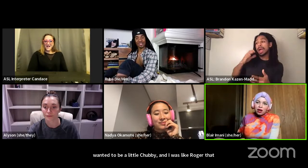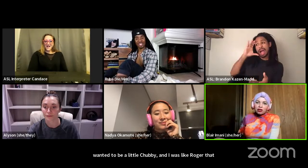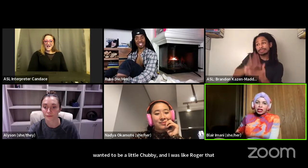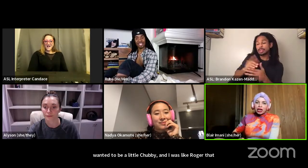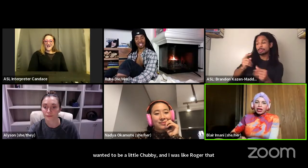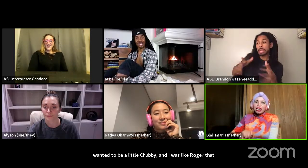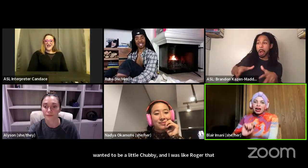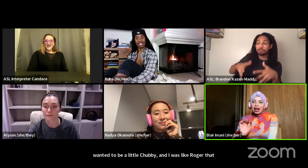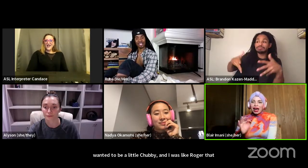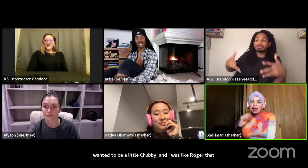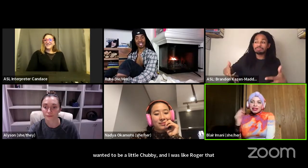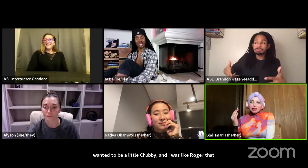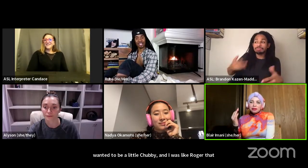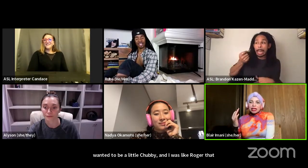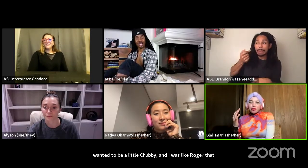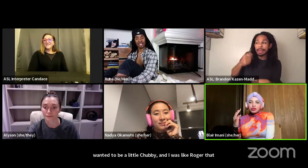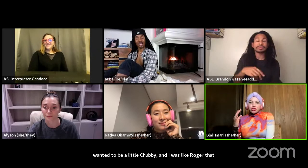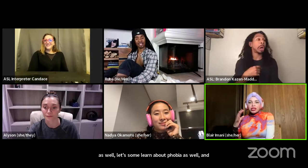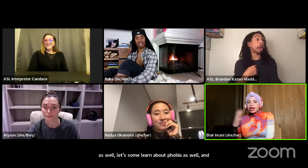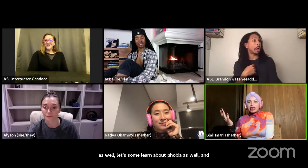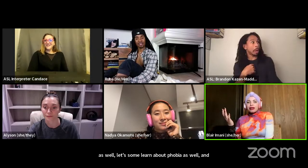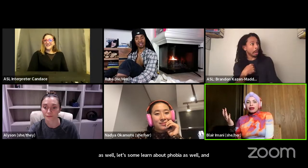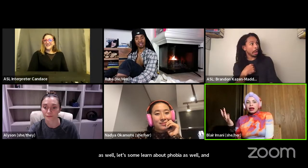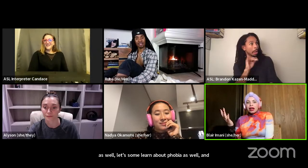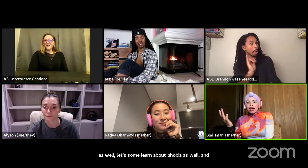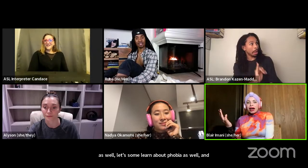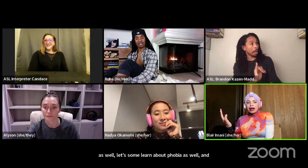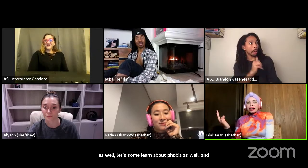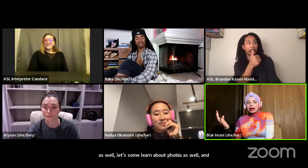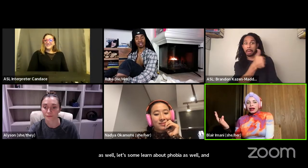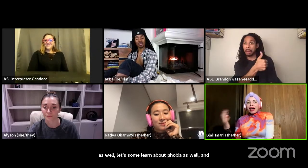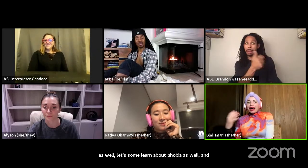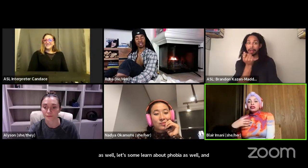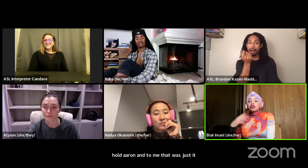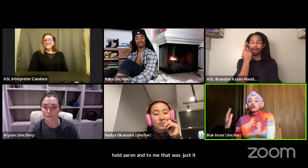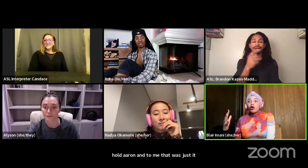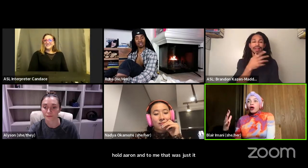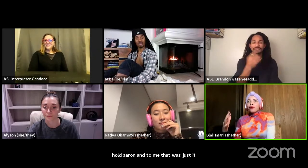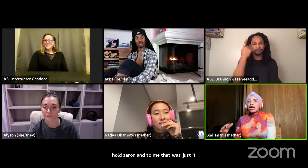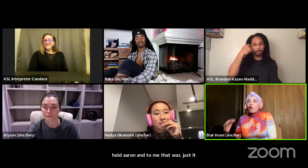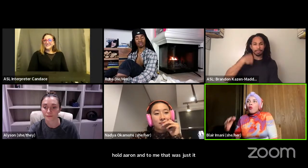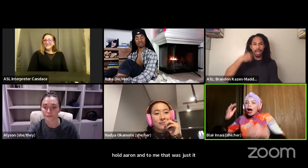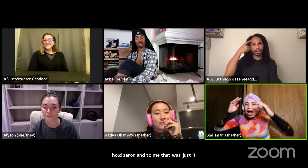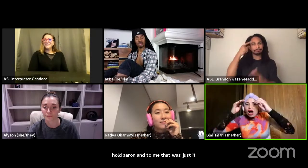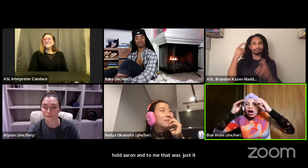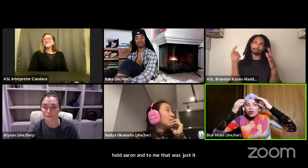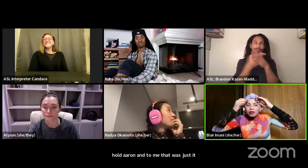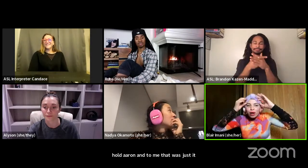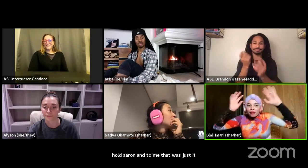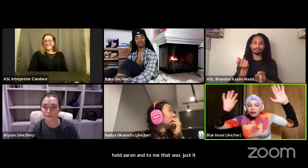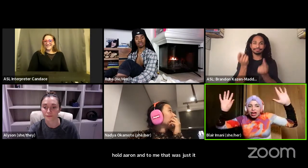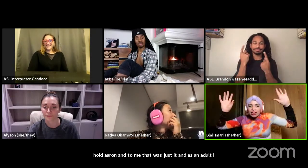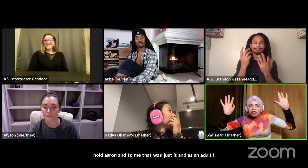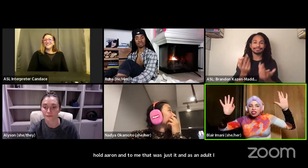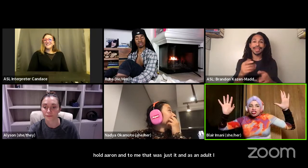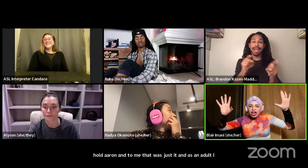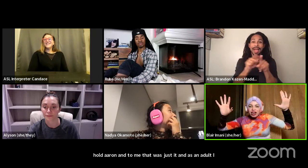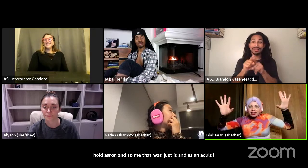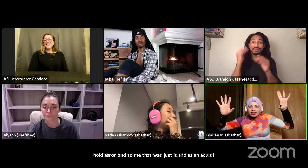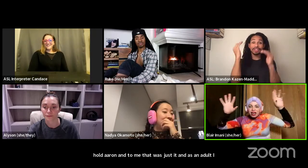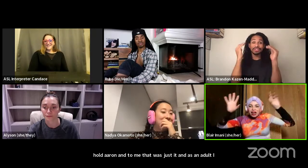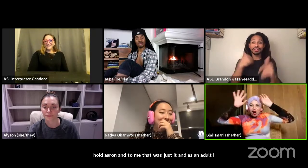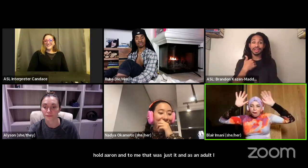phobia as well, Uncle Darren. And to me, that was just it. And as an adult, I was like, wow,